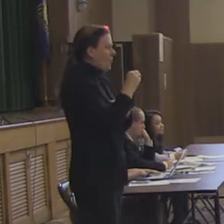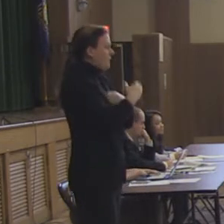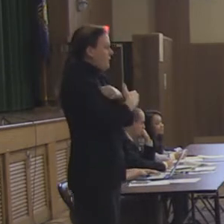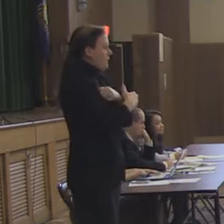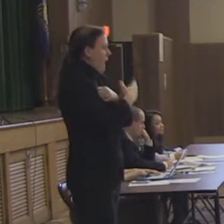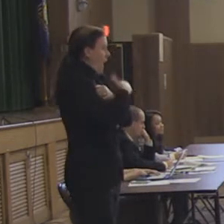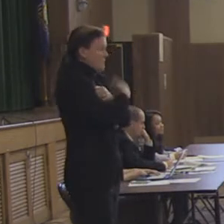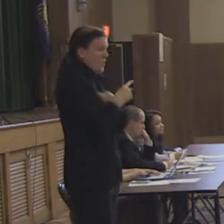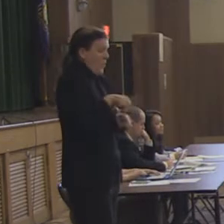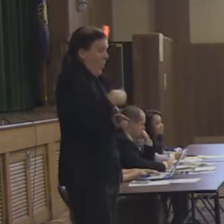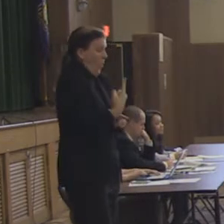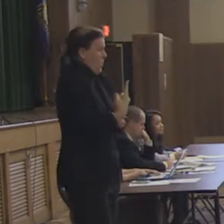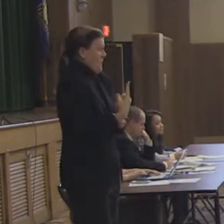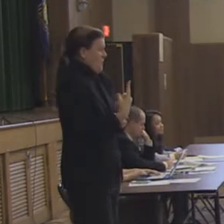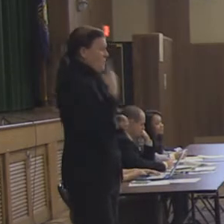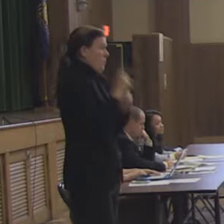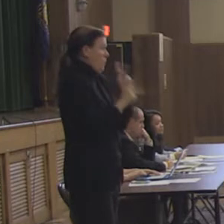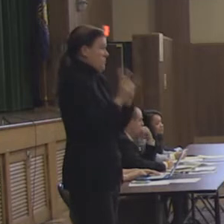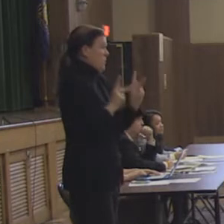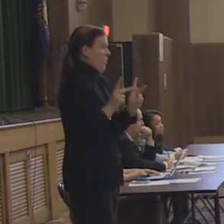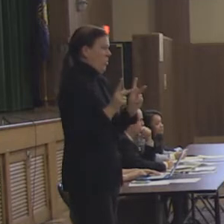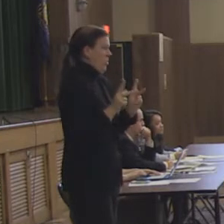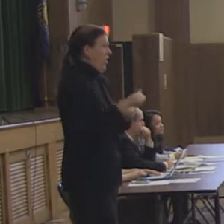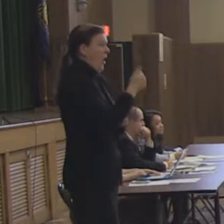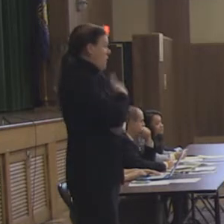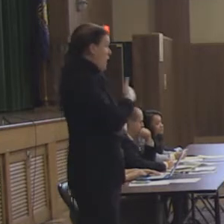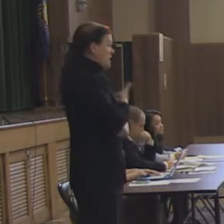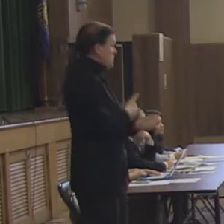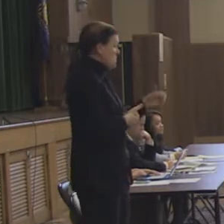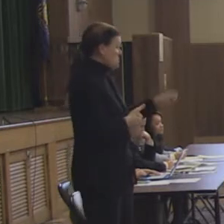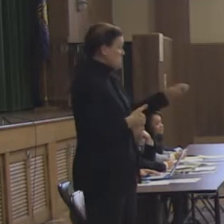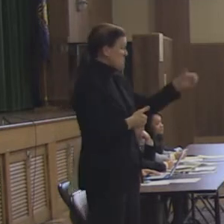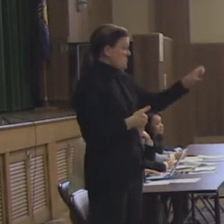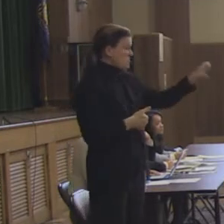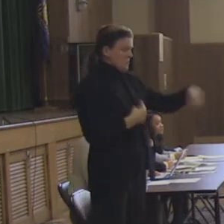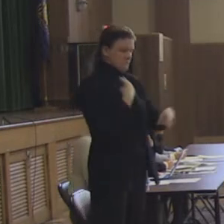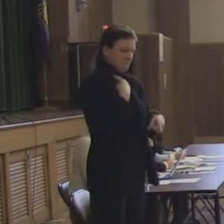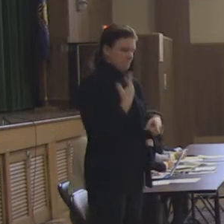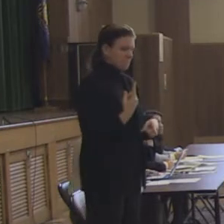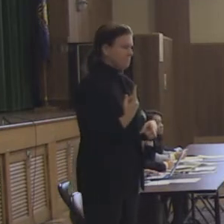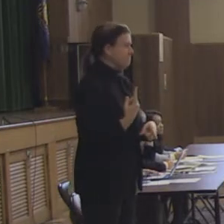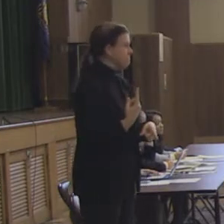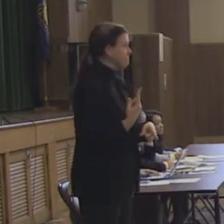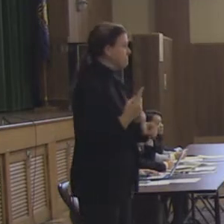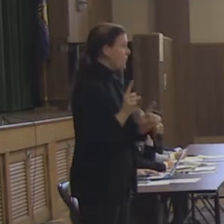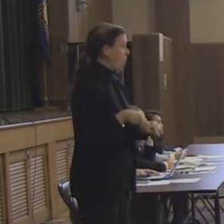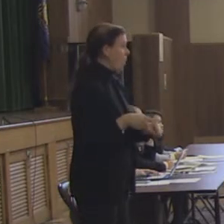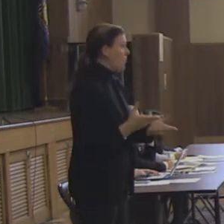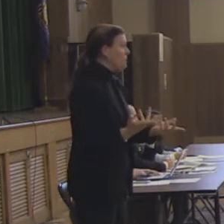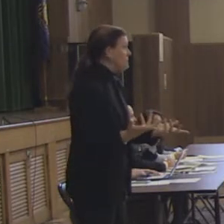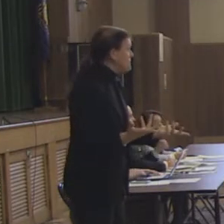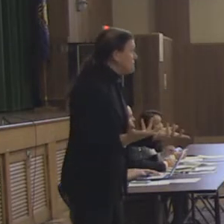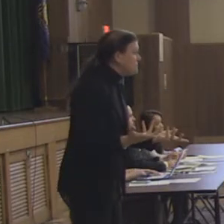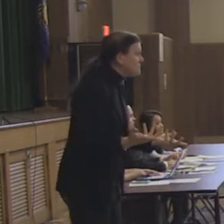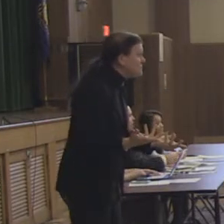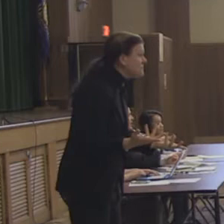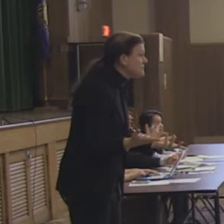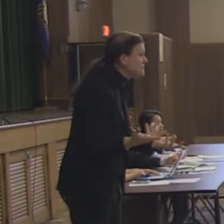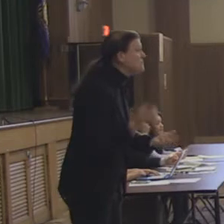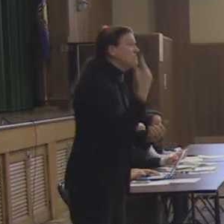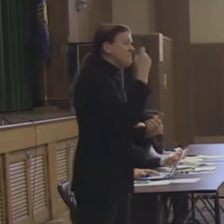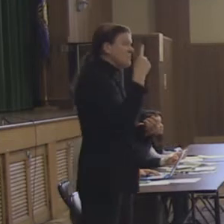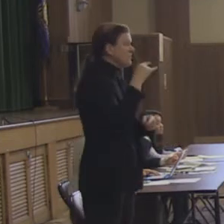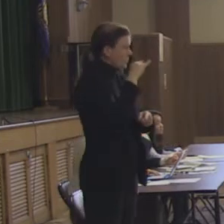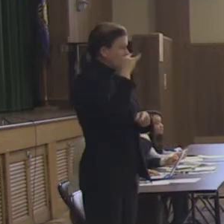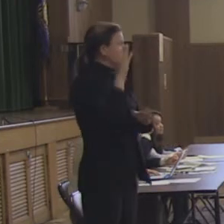place, other place, that most people will accept these patients. Mm-hmm. There is the adult factor.